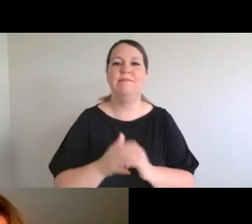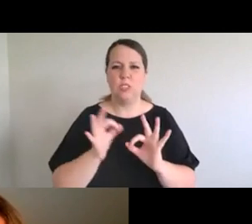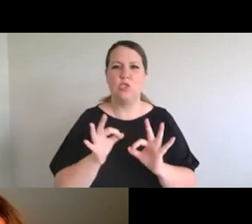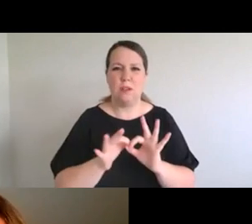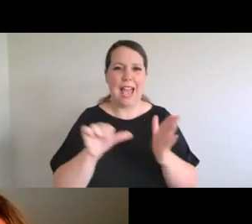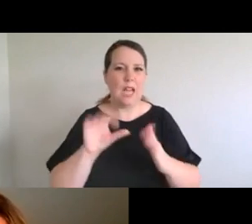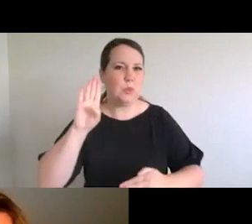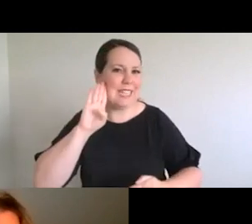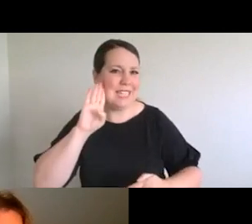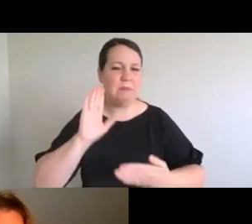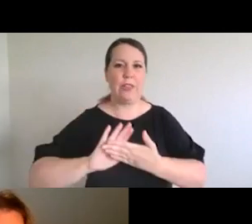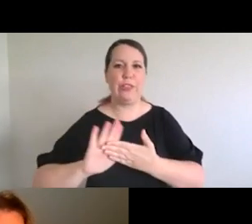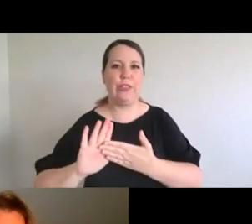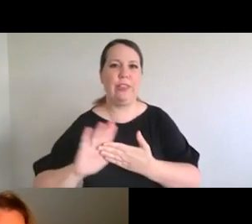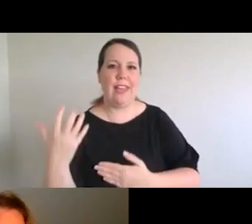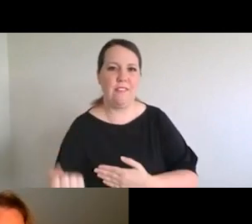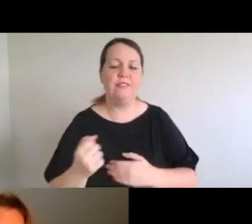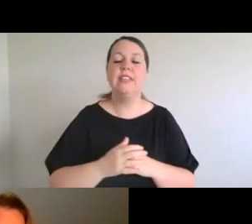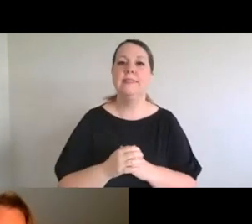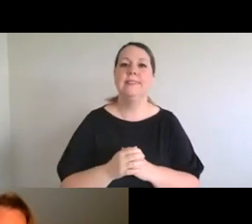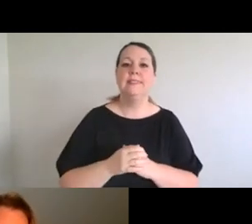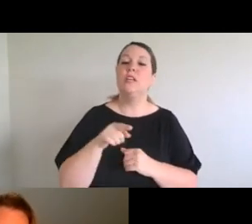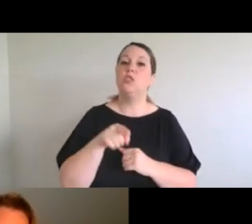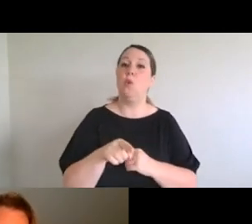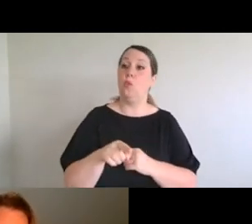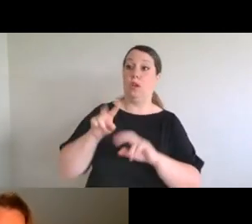together, they've done amazing research, and they